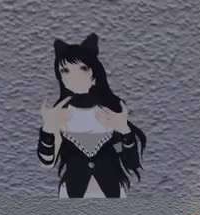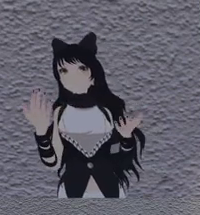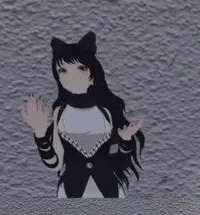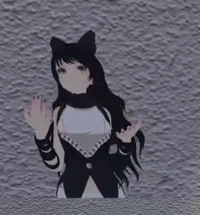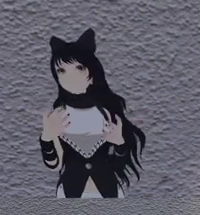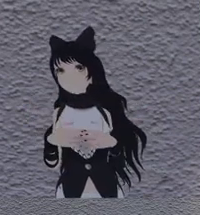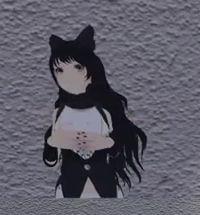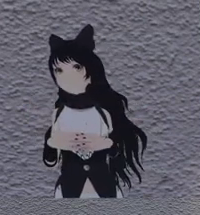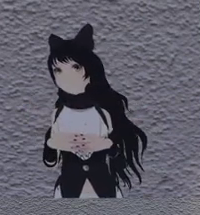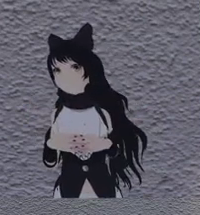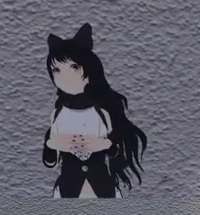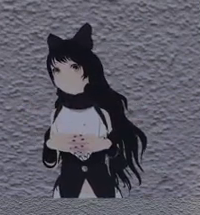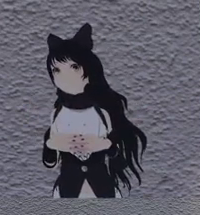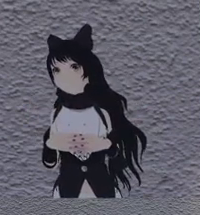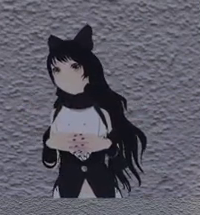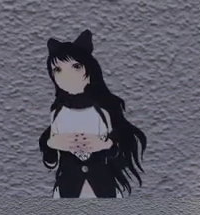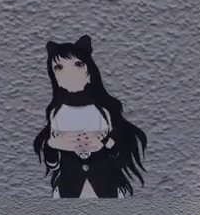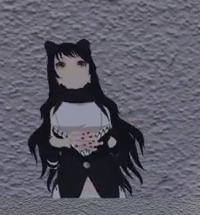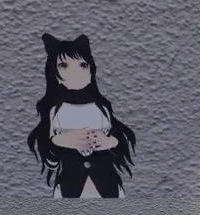Now what's this sign?